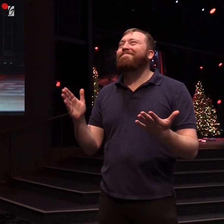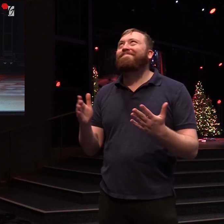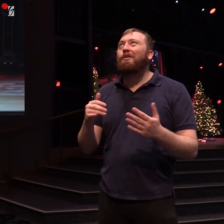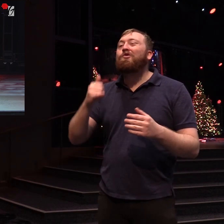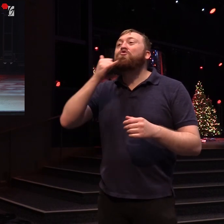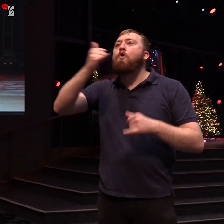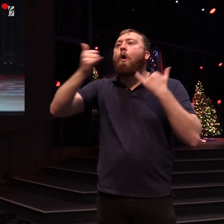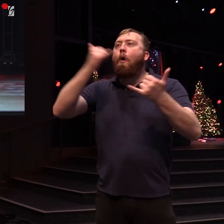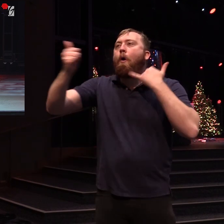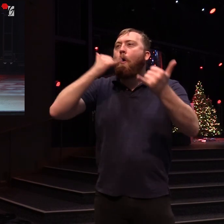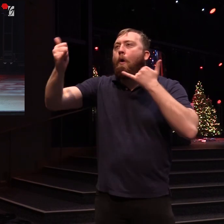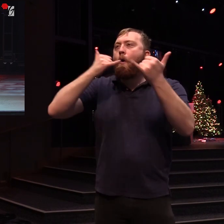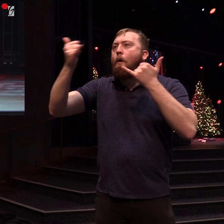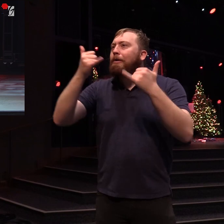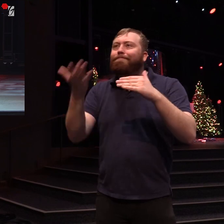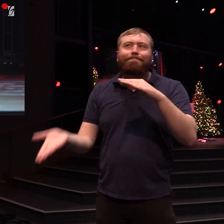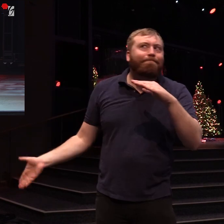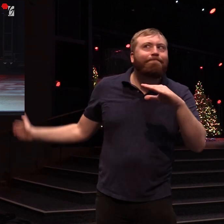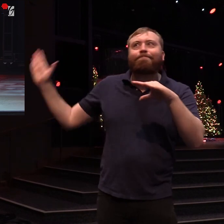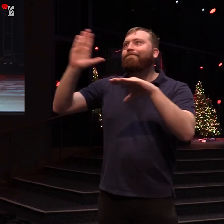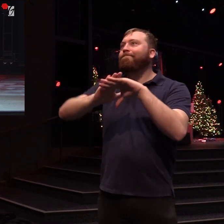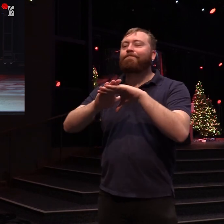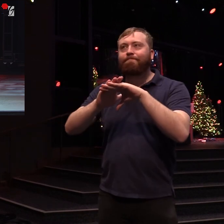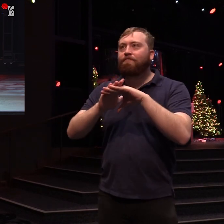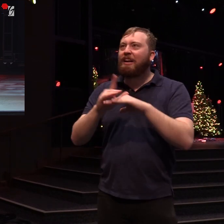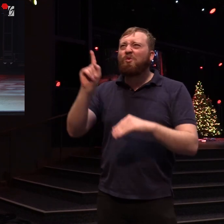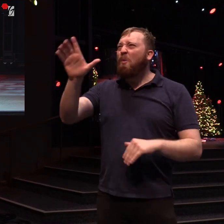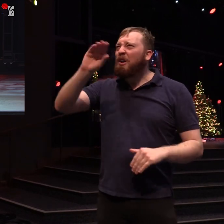from what they were this time last year.